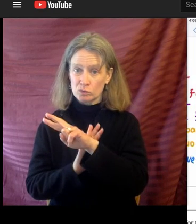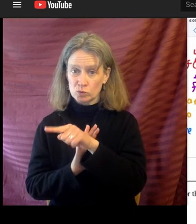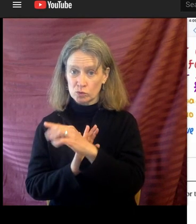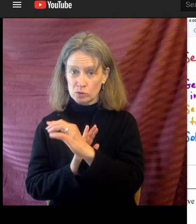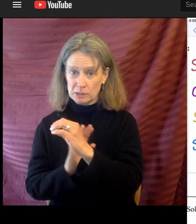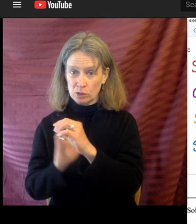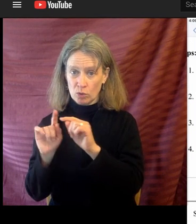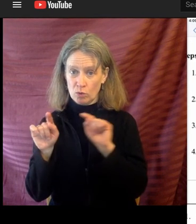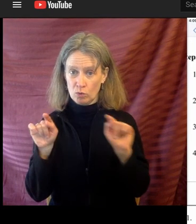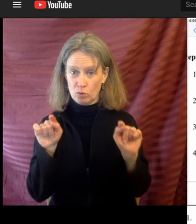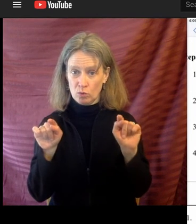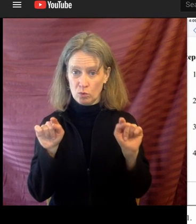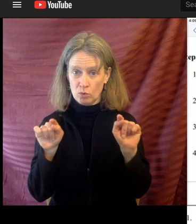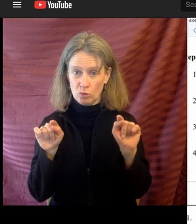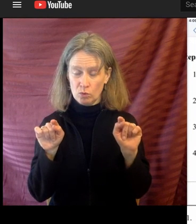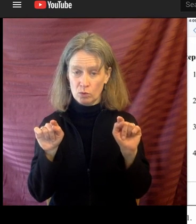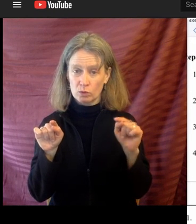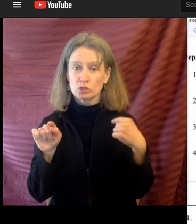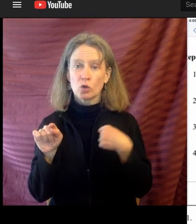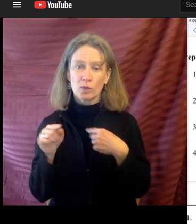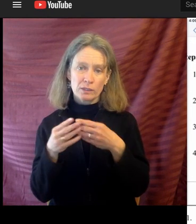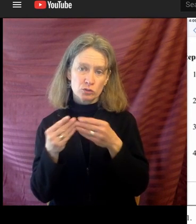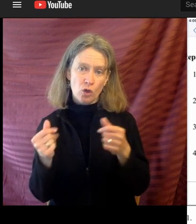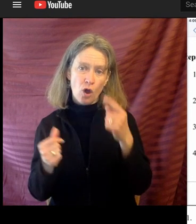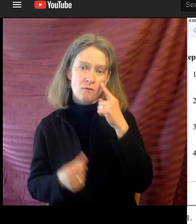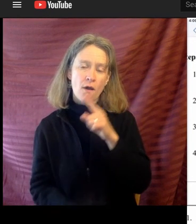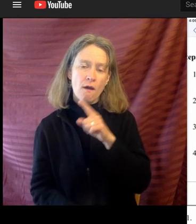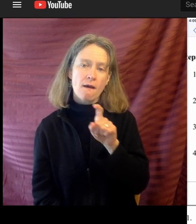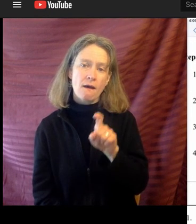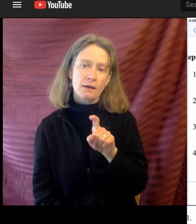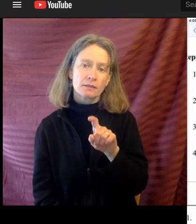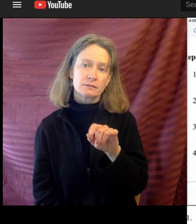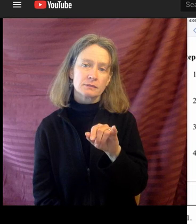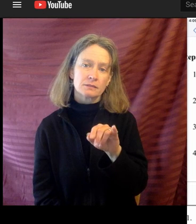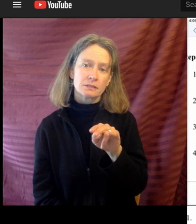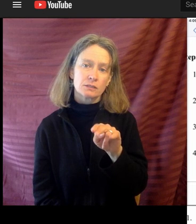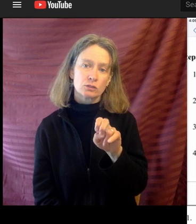So we're solving for our x-intercepts,